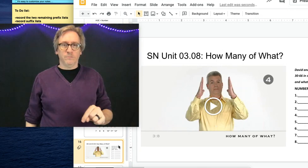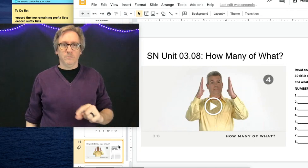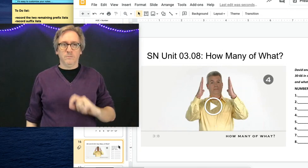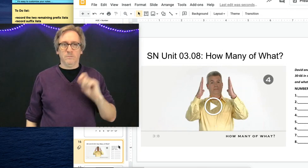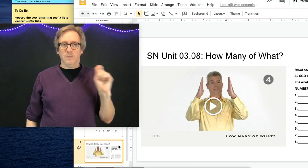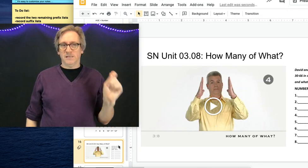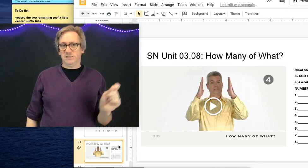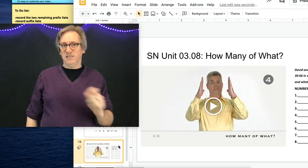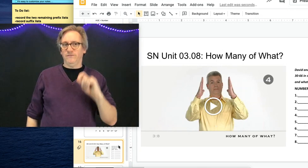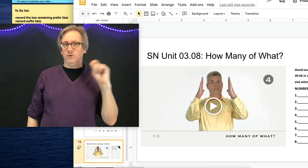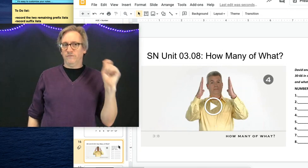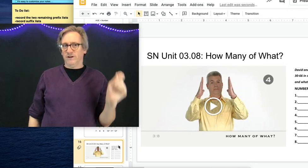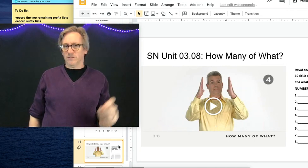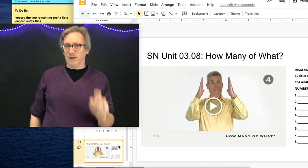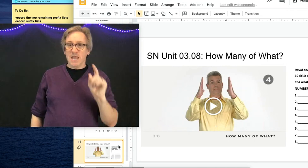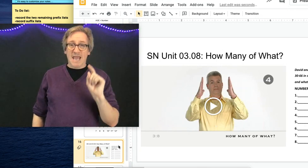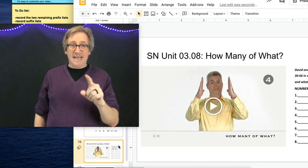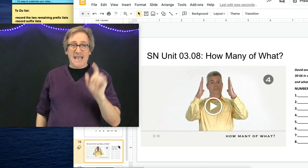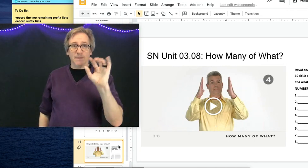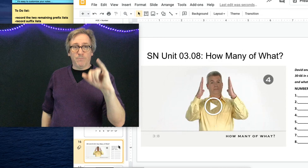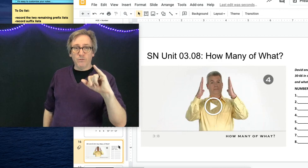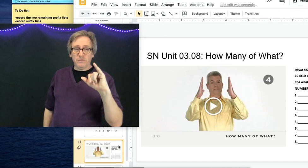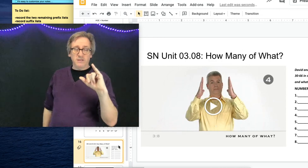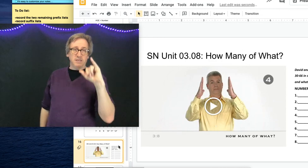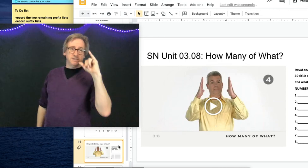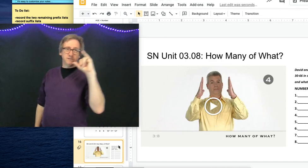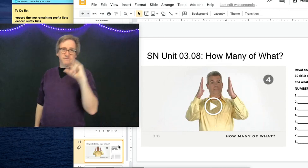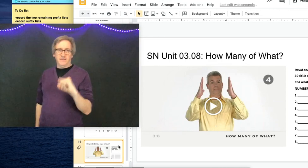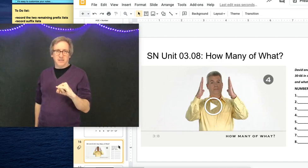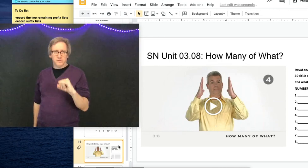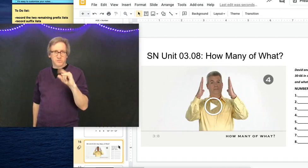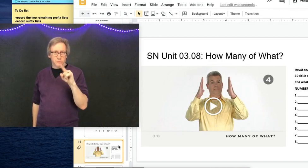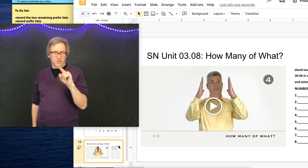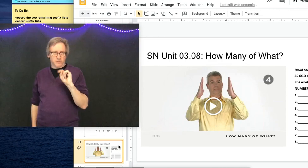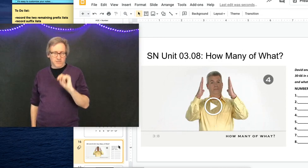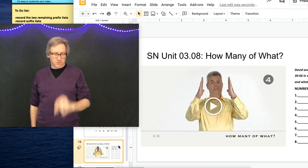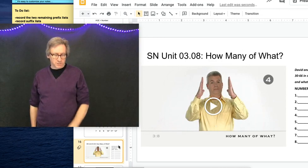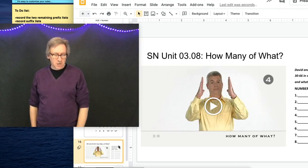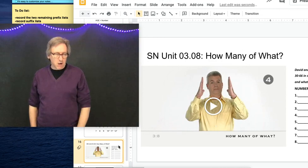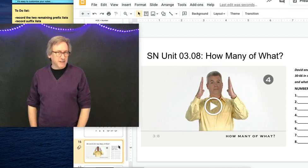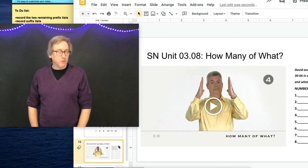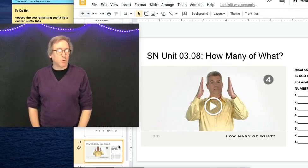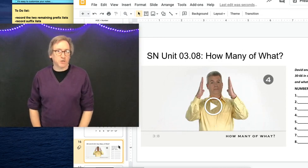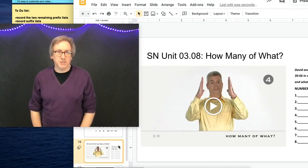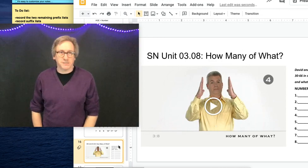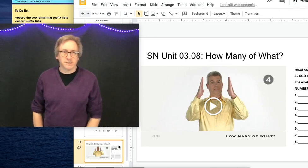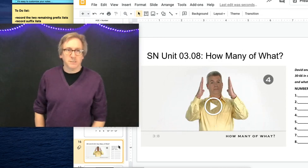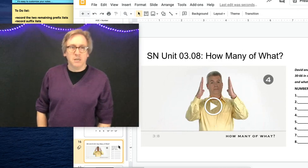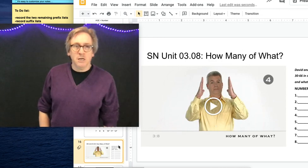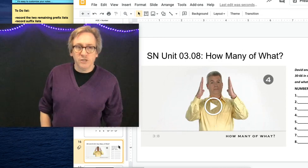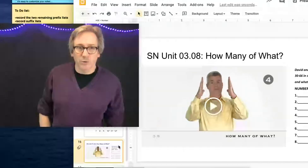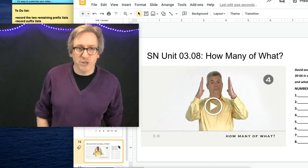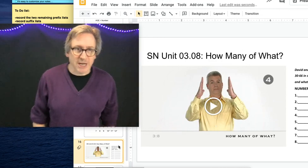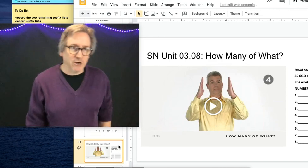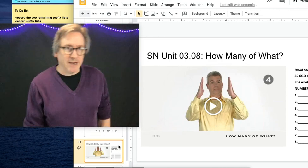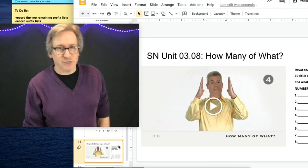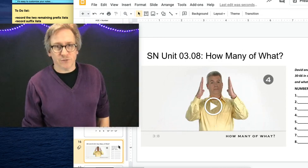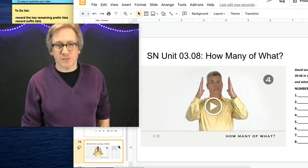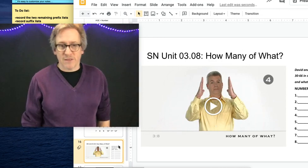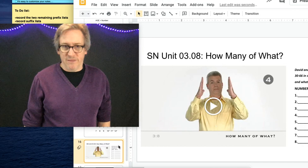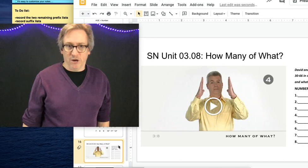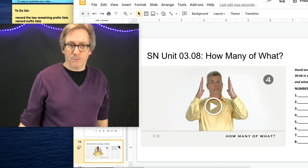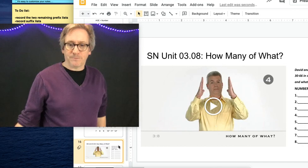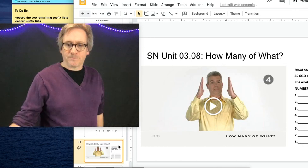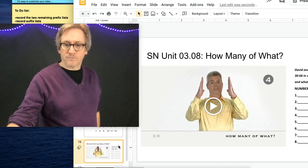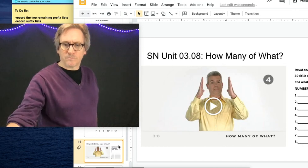video and see if you can figure them out. And again, both of these videos with the questions are in the worksheets, so you can check your